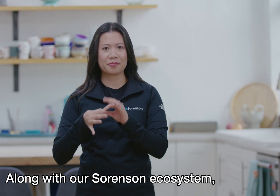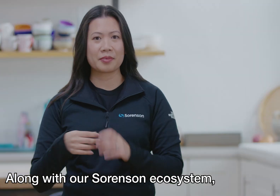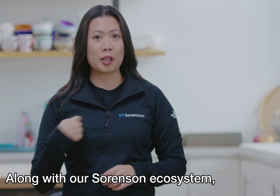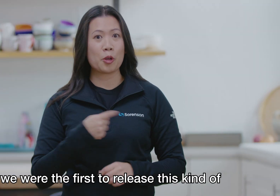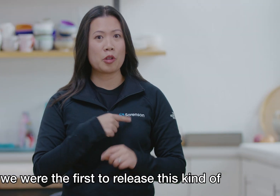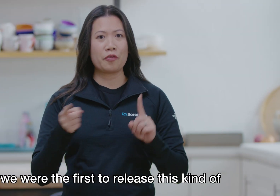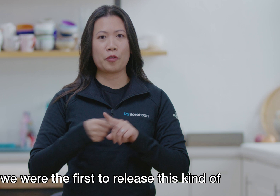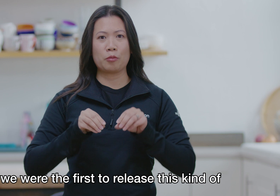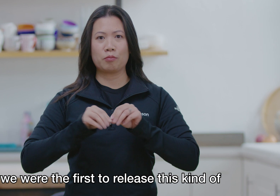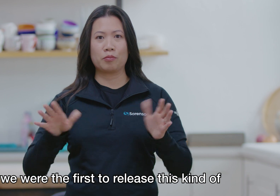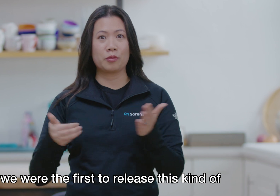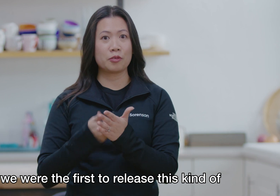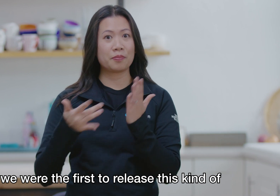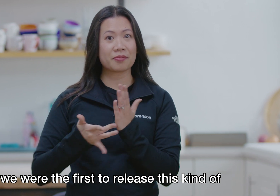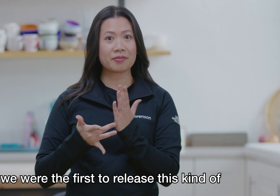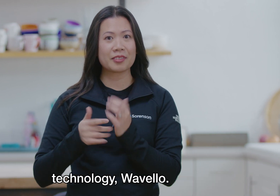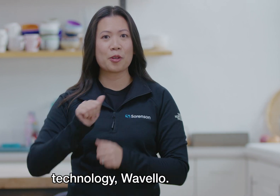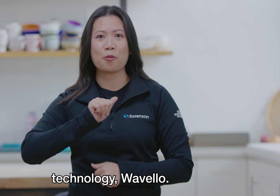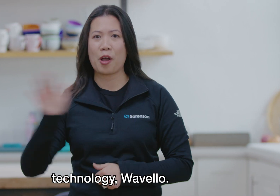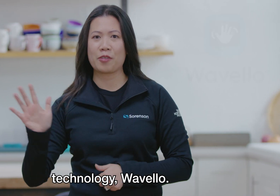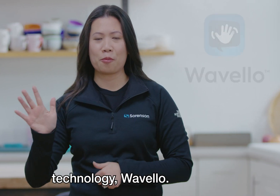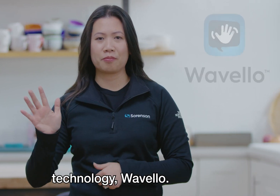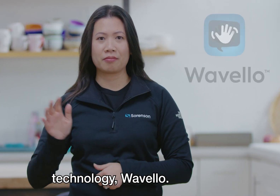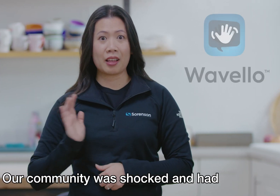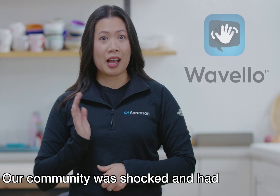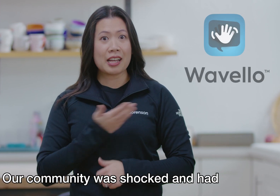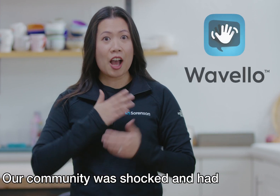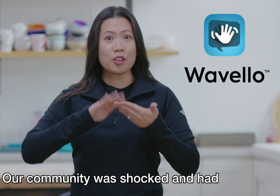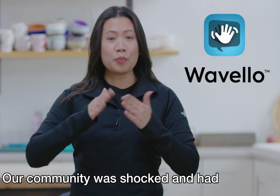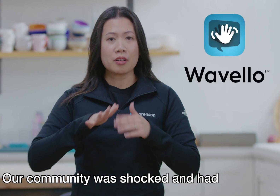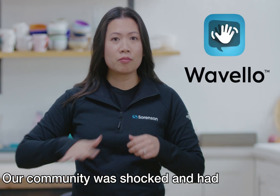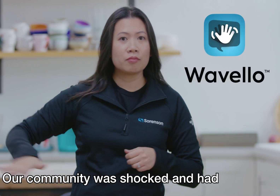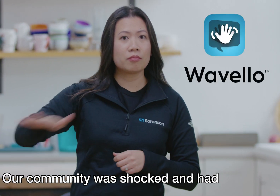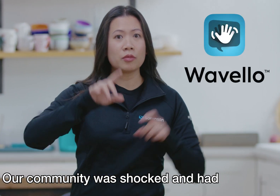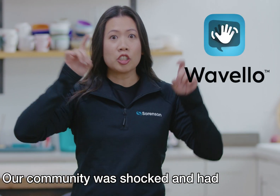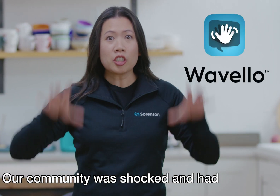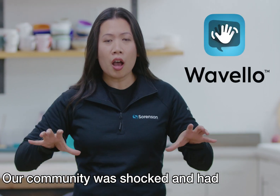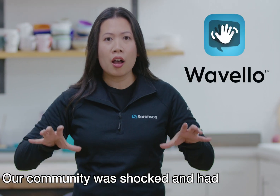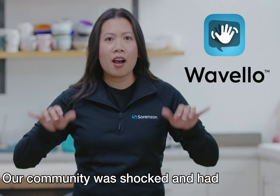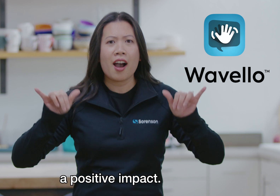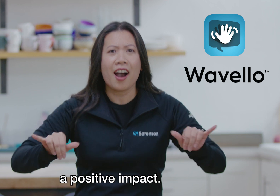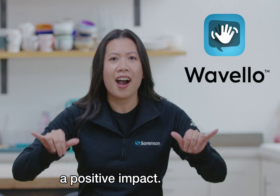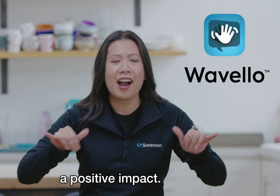this kind of technology, Wavelo. Our community was shocked and had a positive impact.